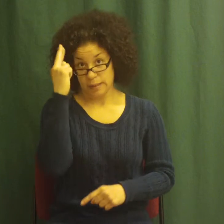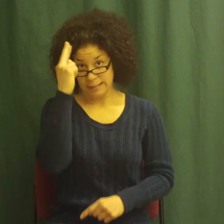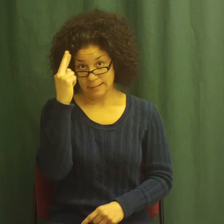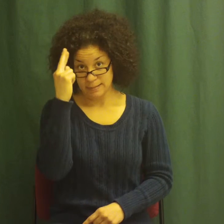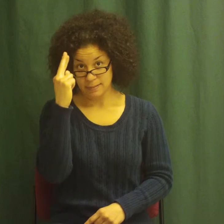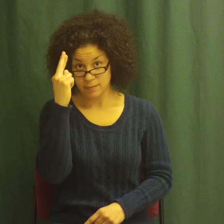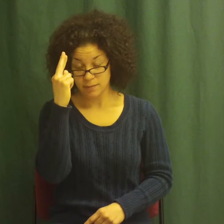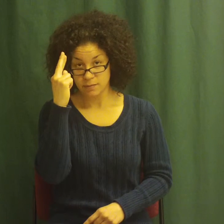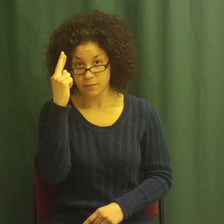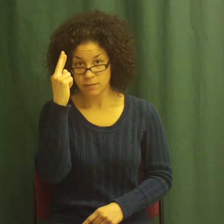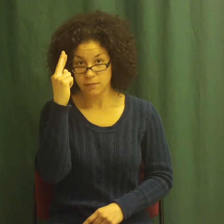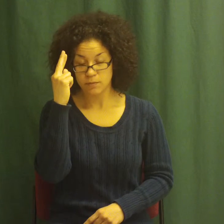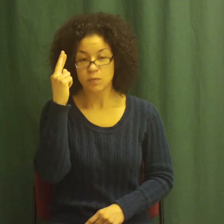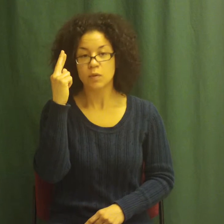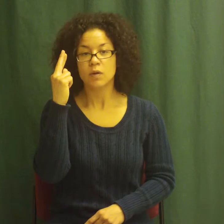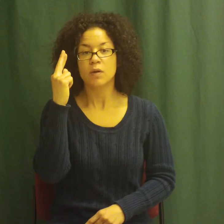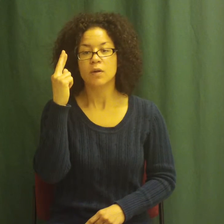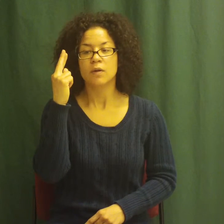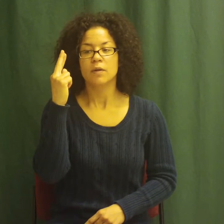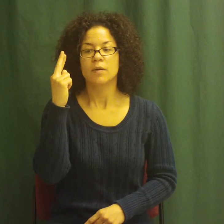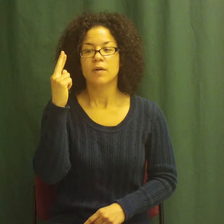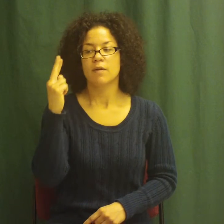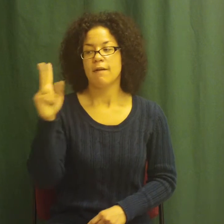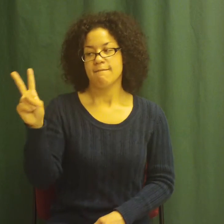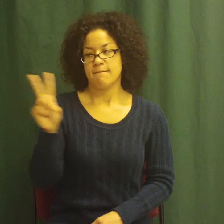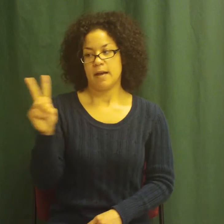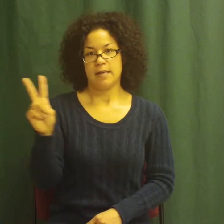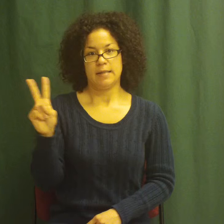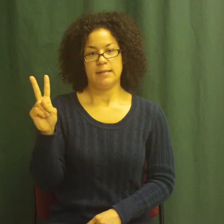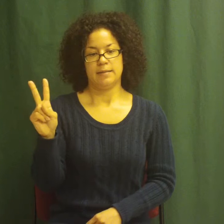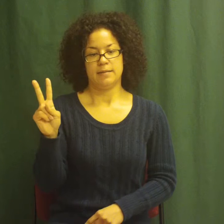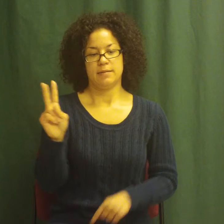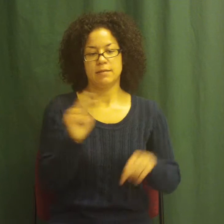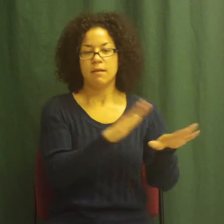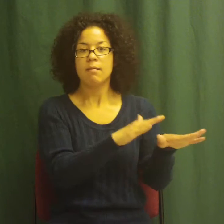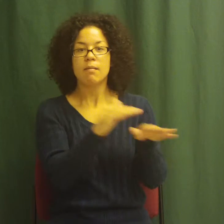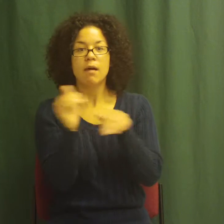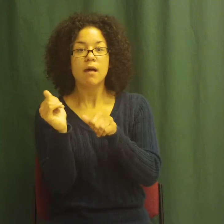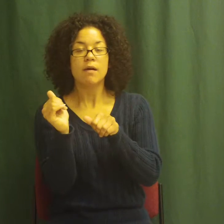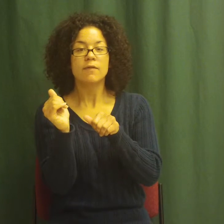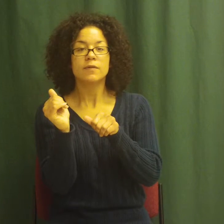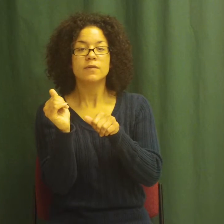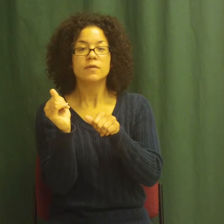of which is that the Scandinavian population had outgrown the